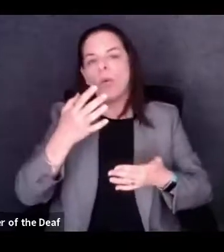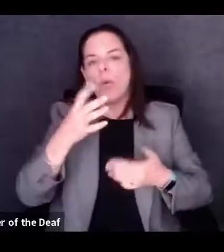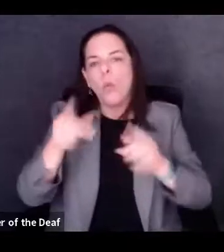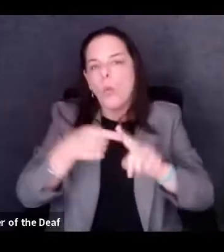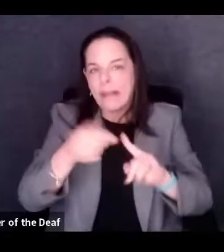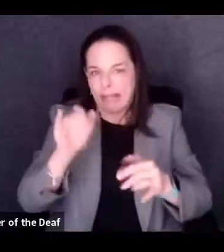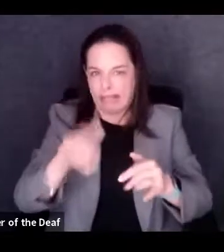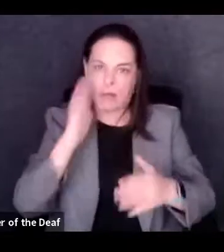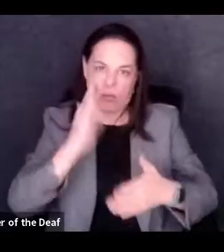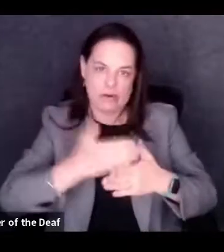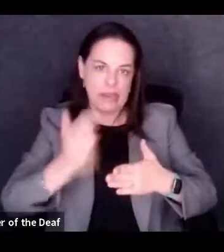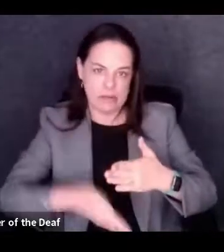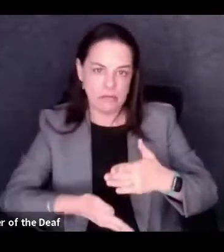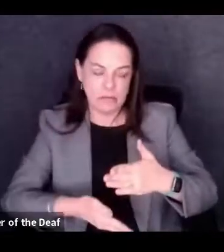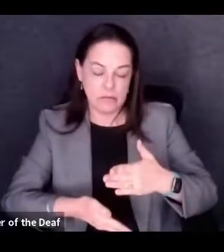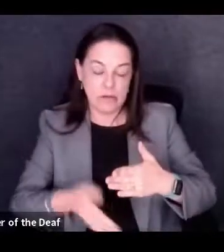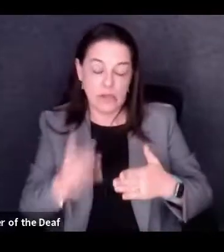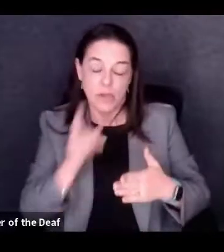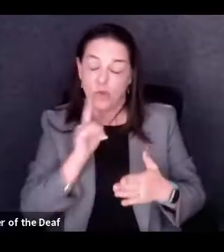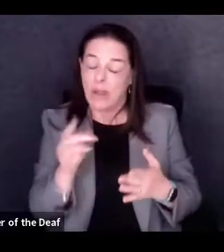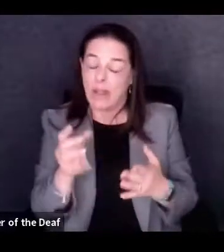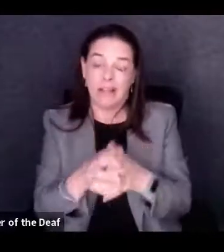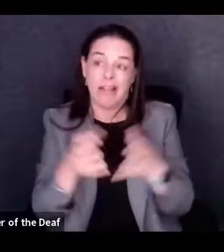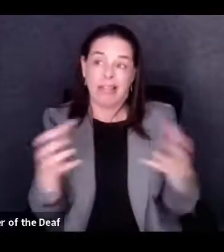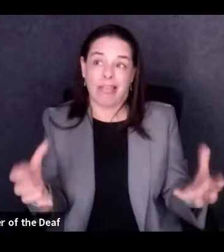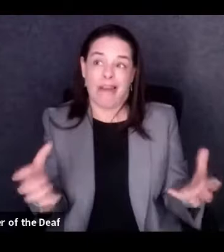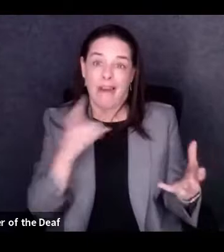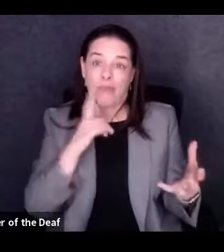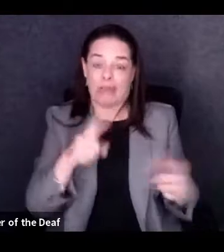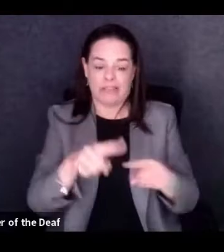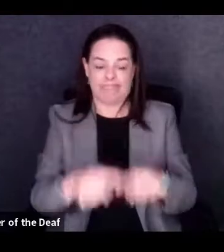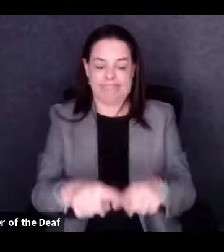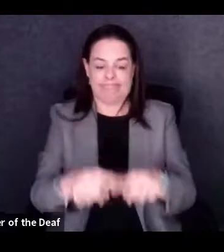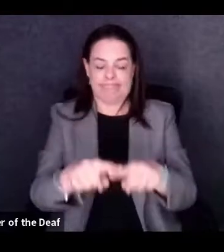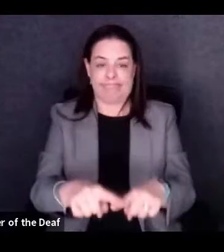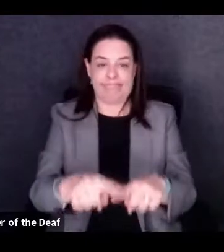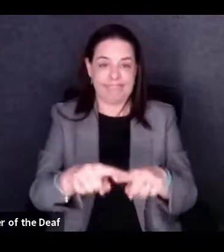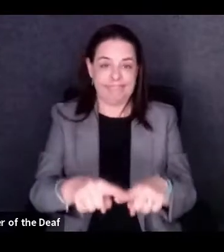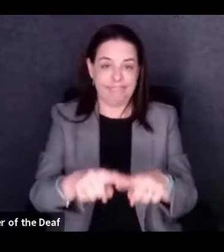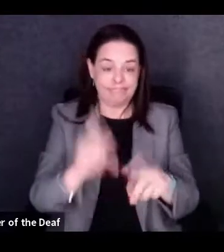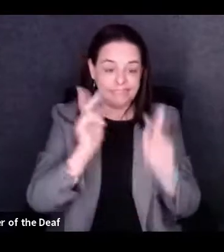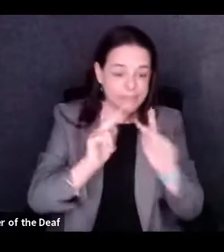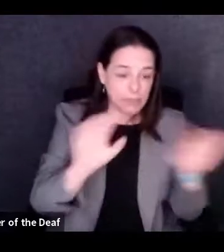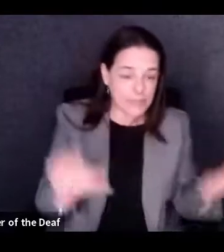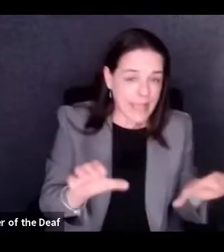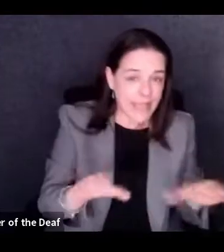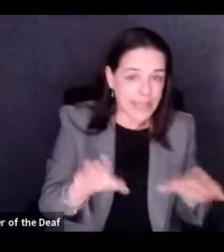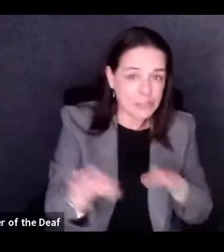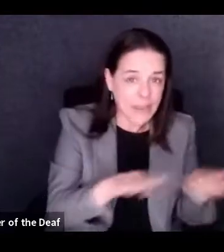at this time. So much of it is reliant